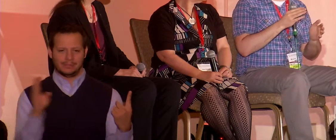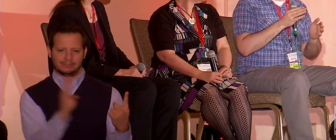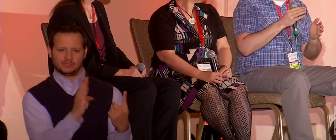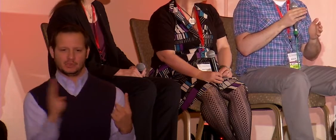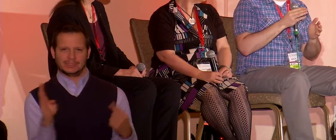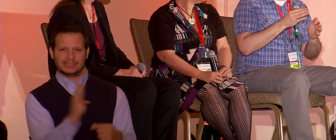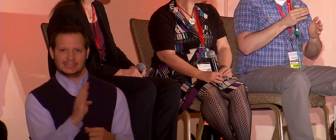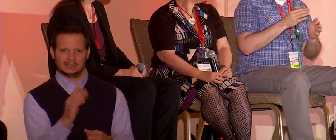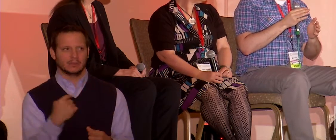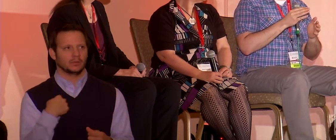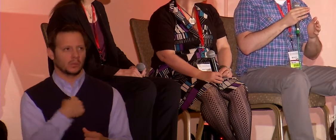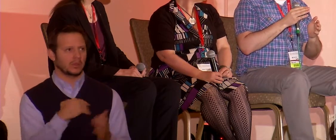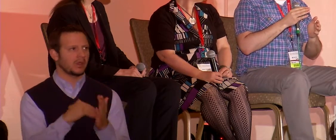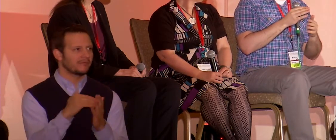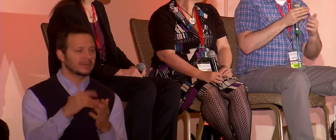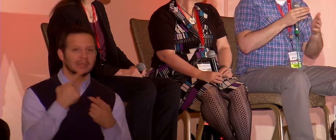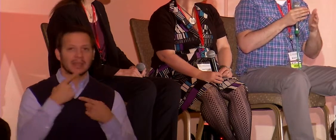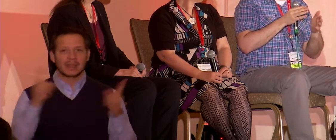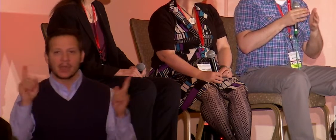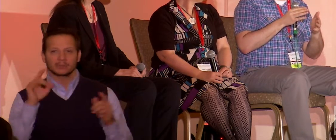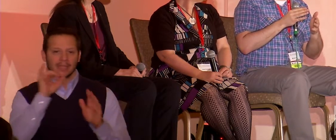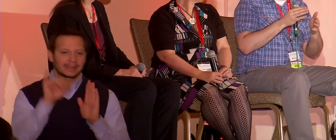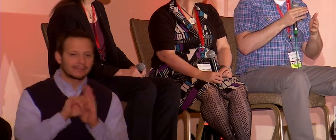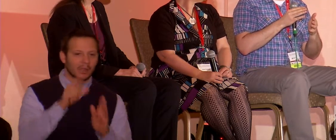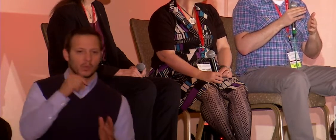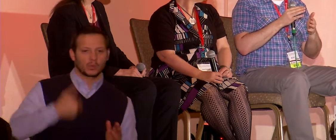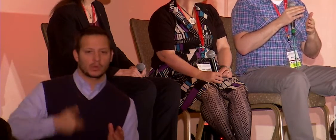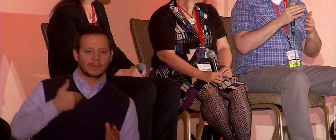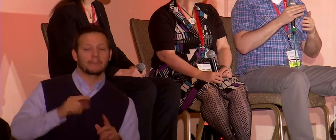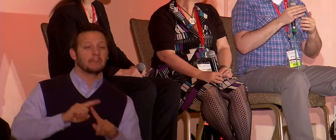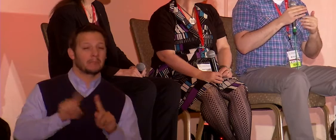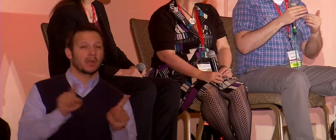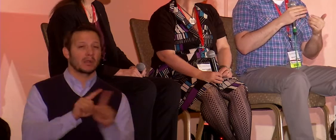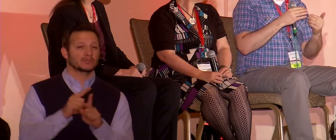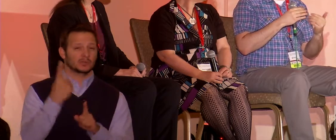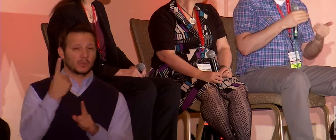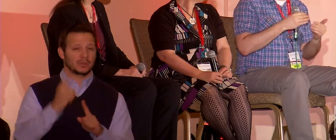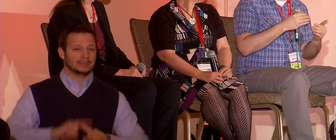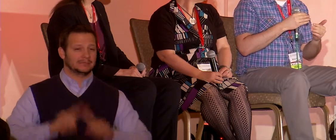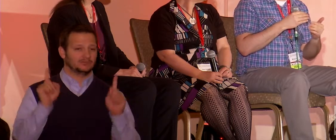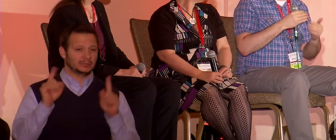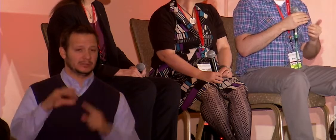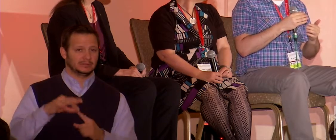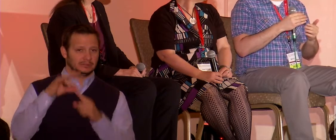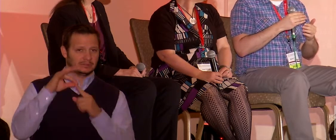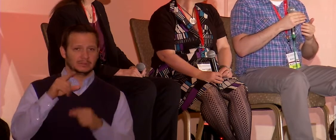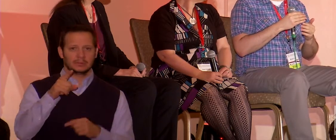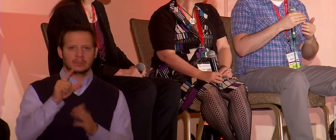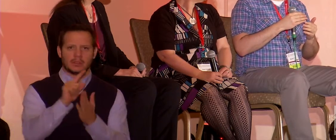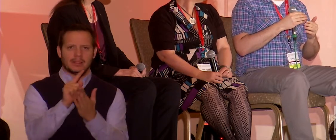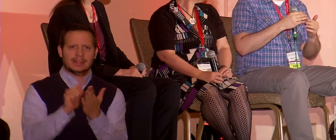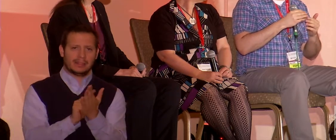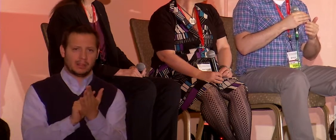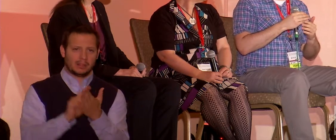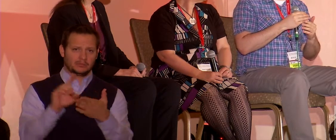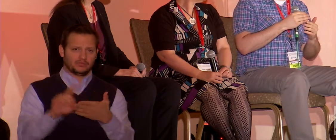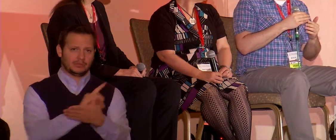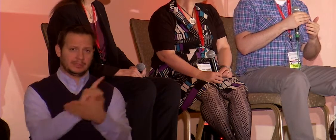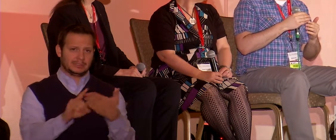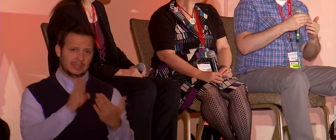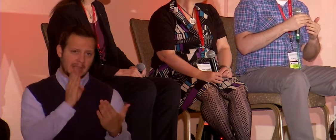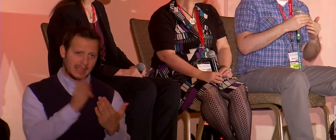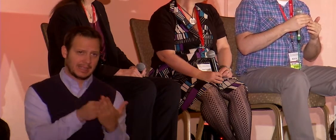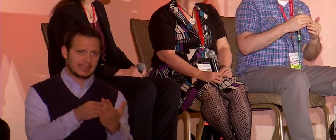sort of identifying, but I think, and here's an important distinction, there's not the same kind of legal discrimination against